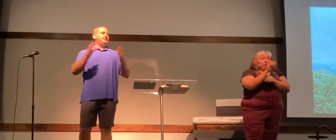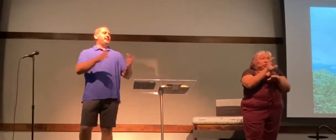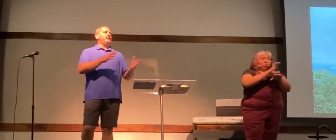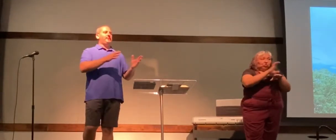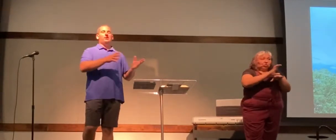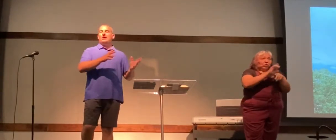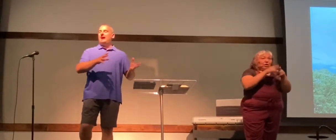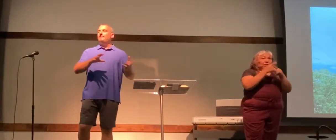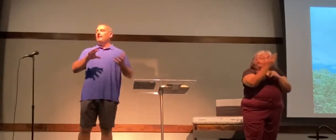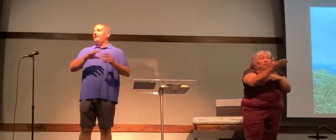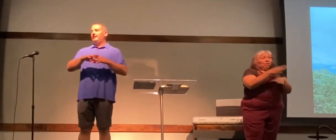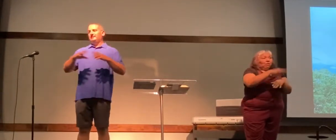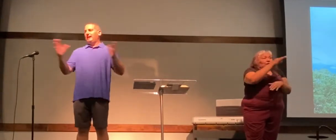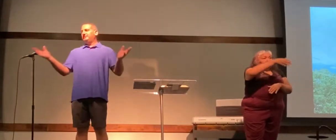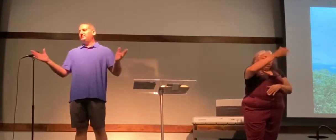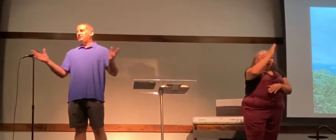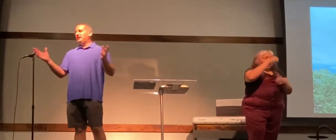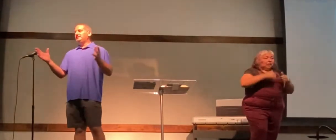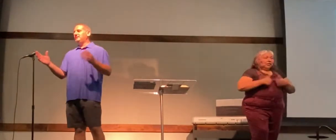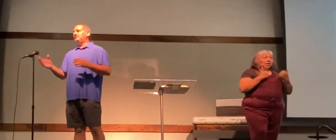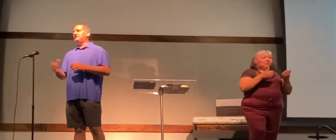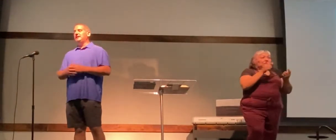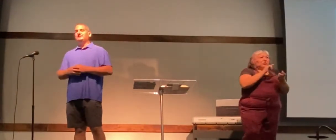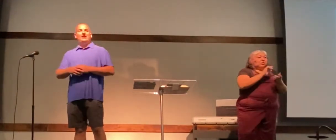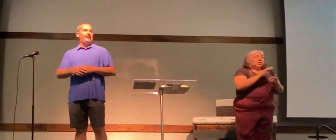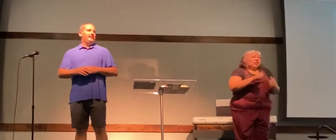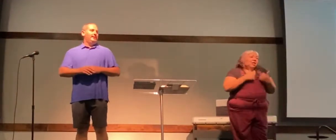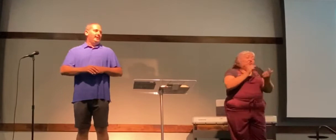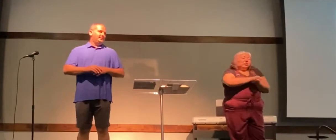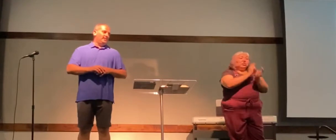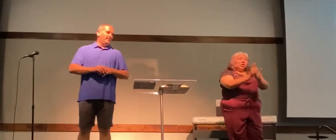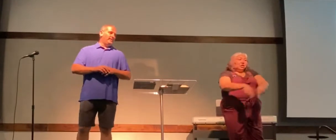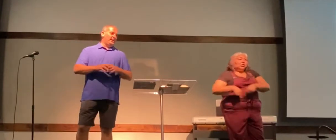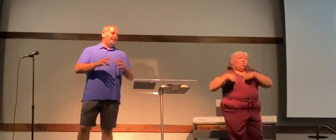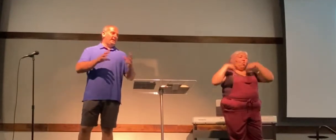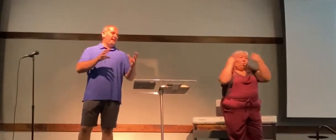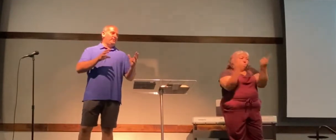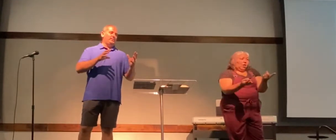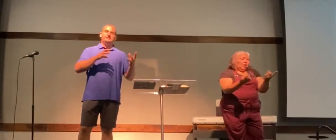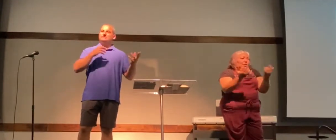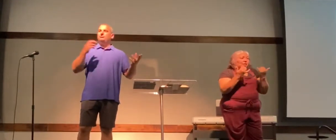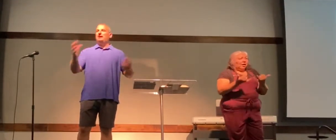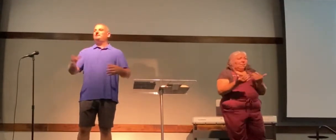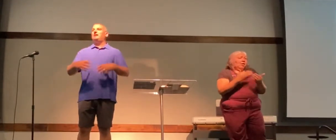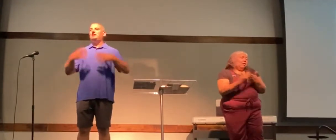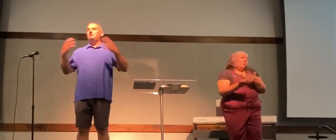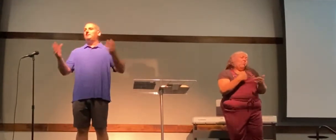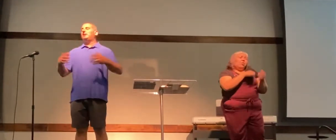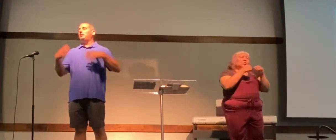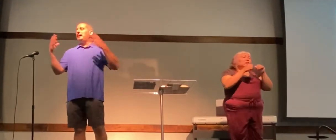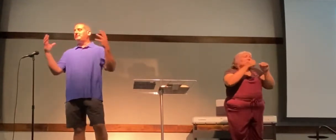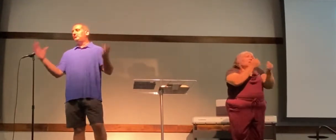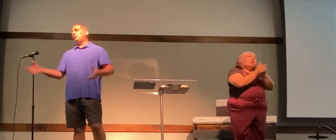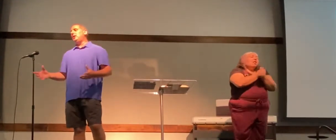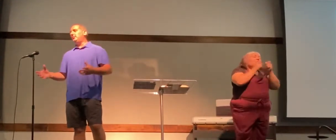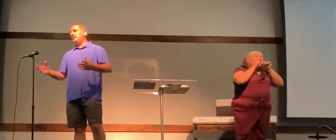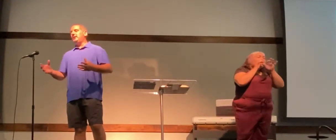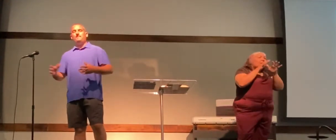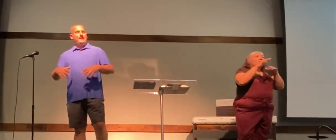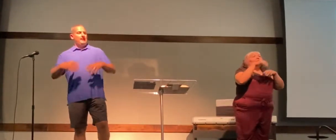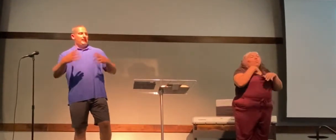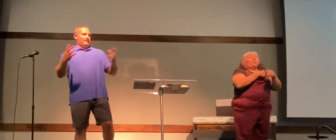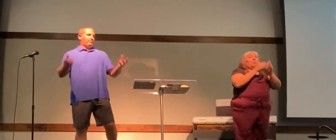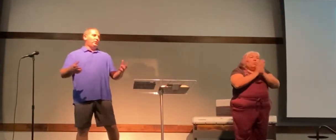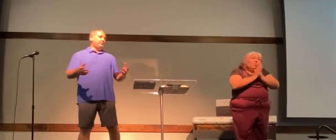Church, and there he found God, and his life has been changed ever since, right? And so, we were just blessing on him, loving him. We got to pray over